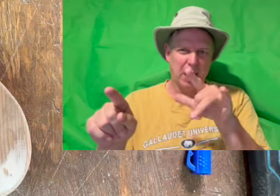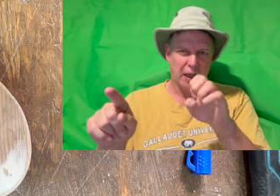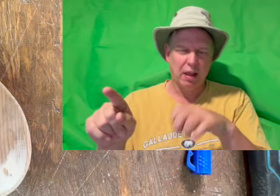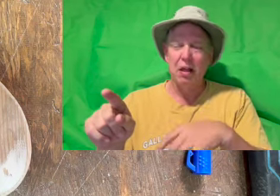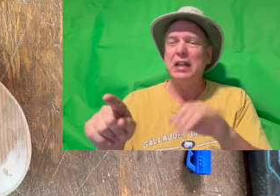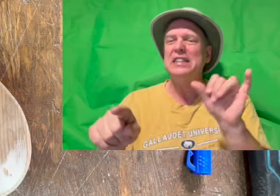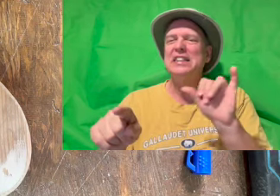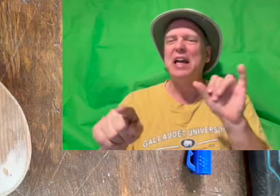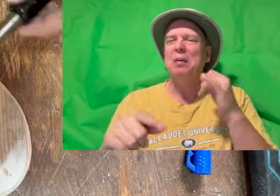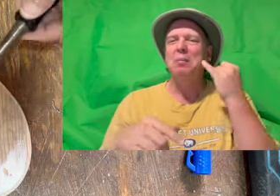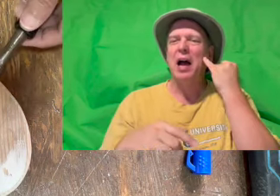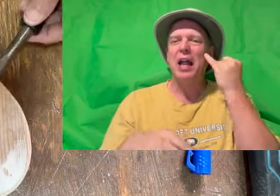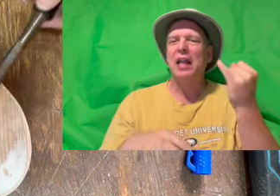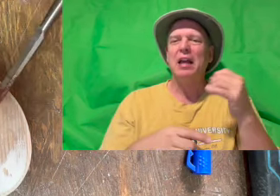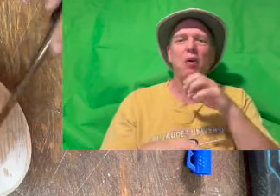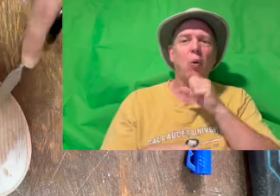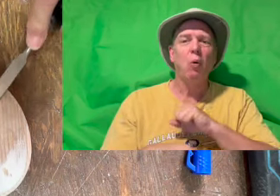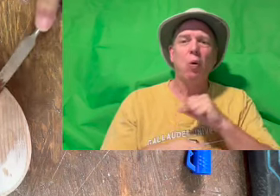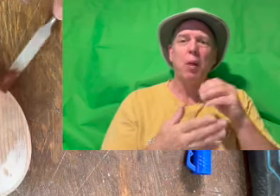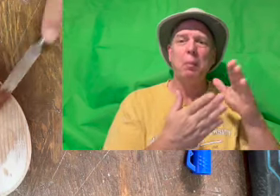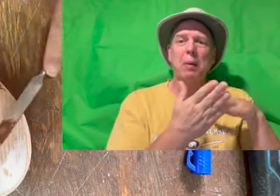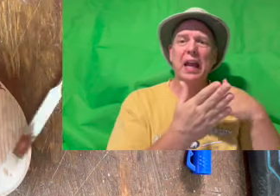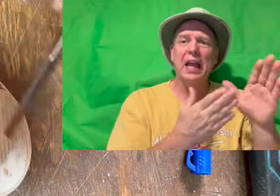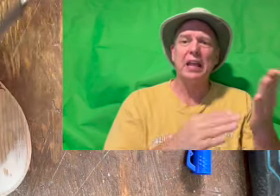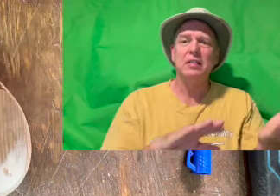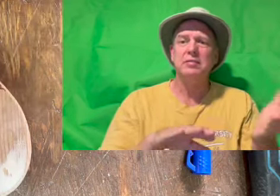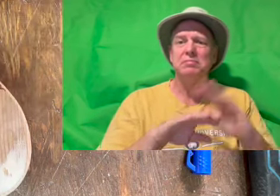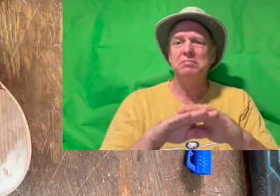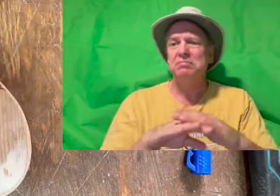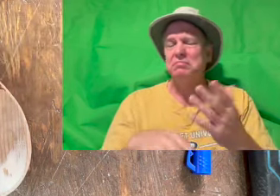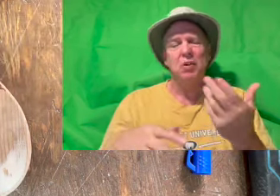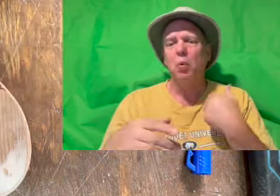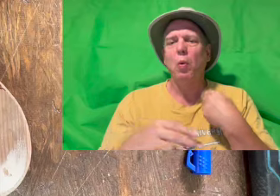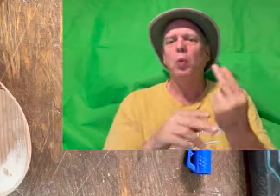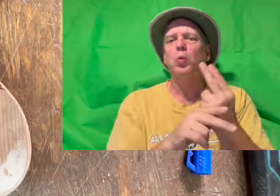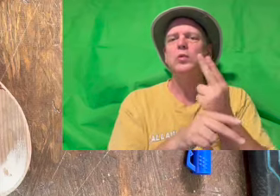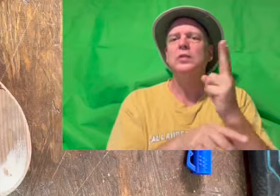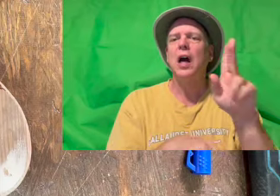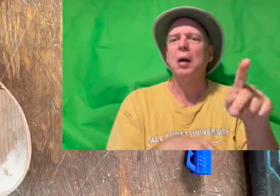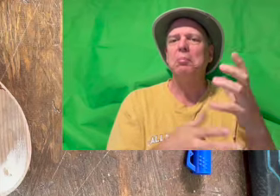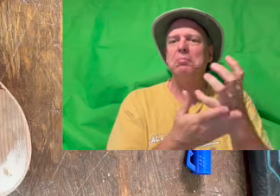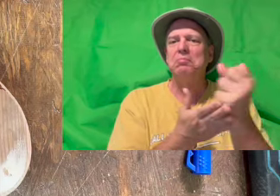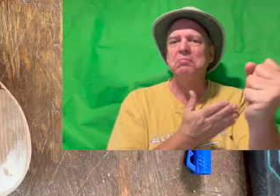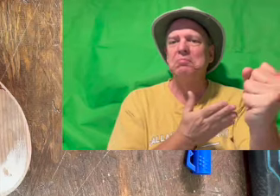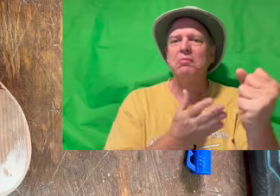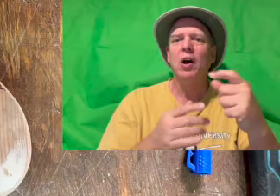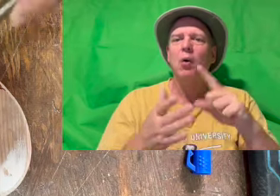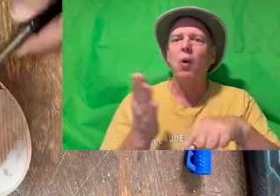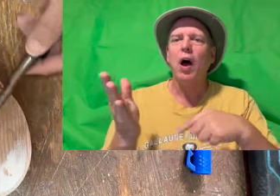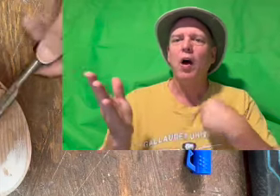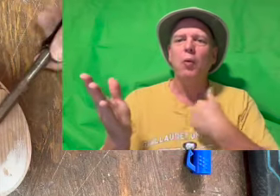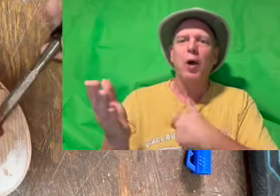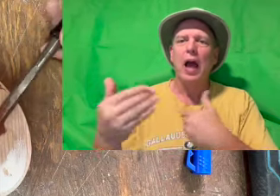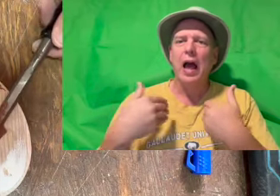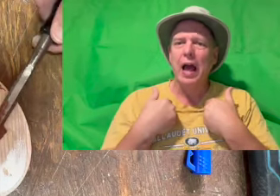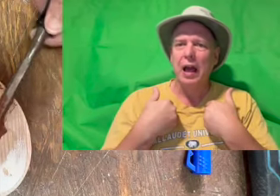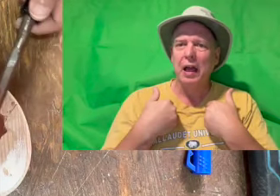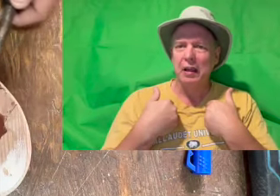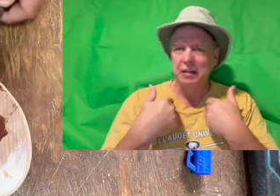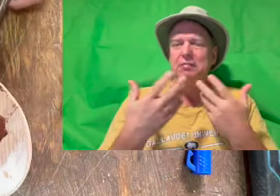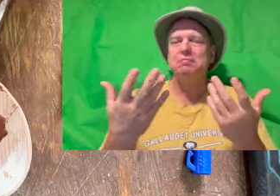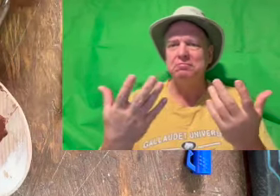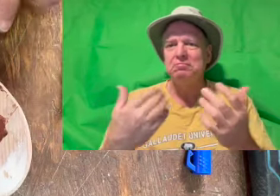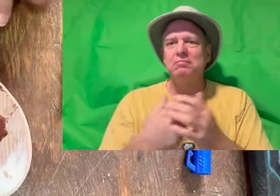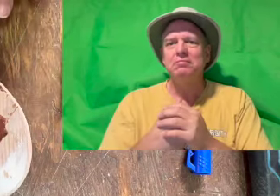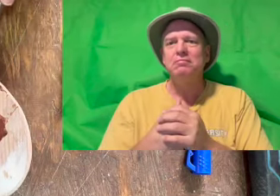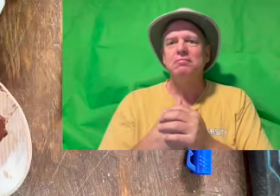something maybe that's a little old or inferior or whatever. Just like this paint, it's not great paint, but